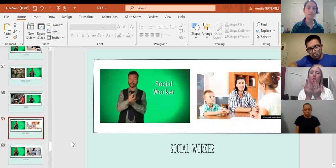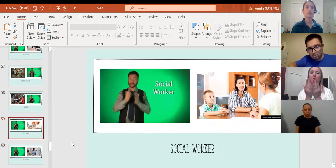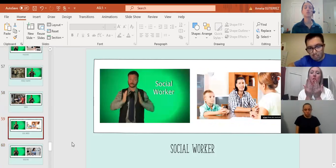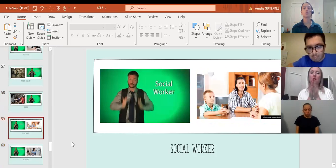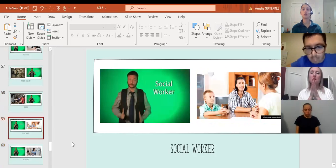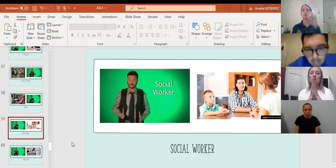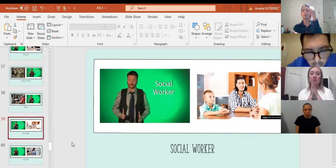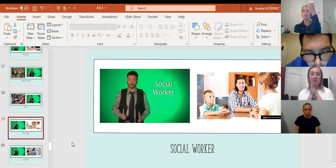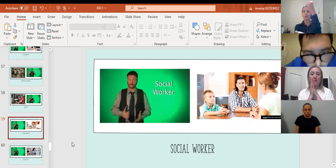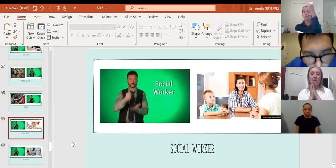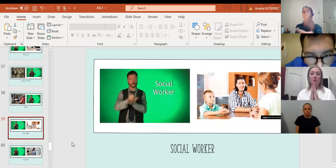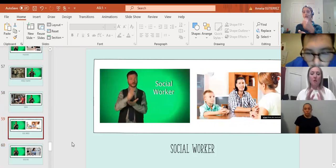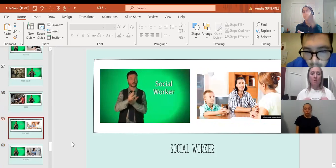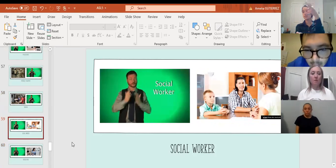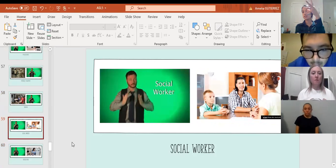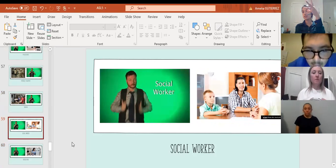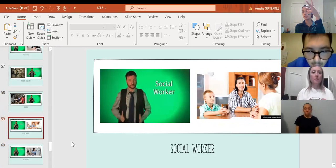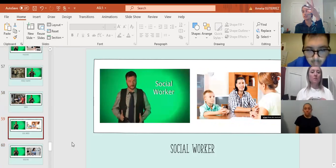Sorry, guys, social worker.